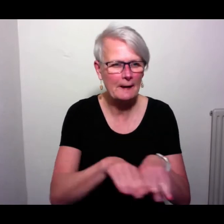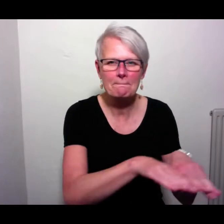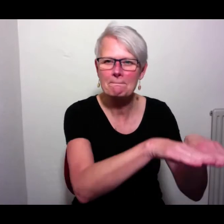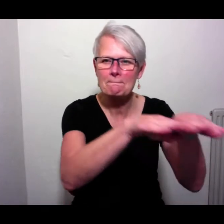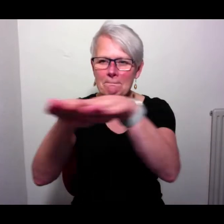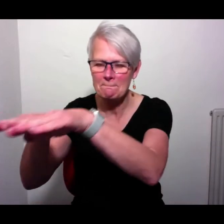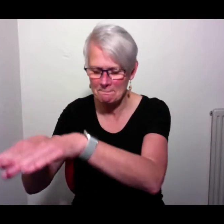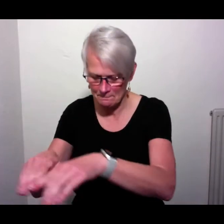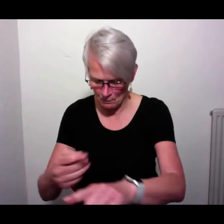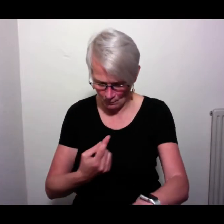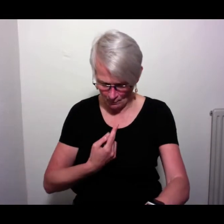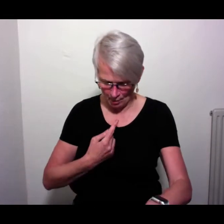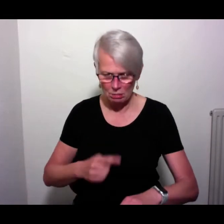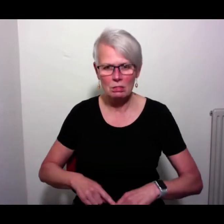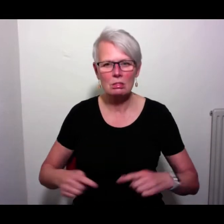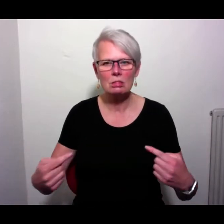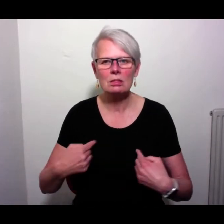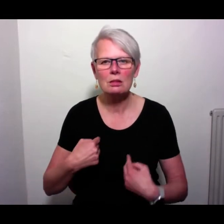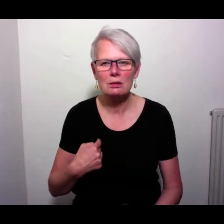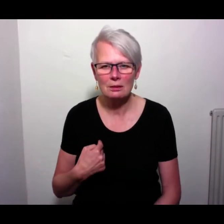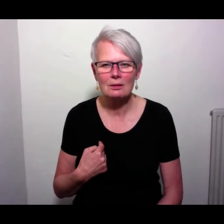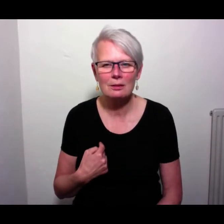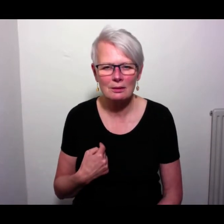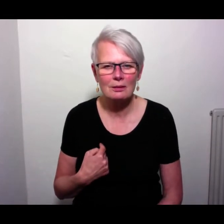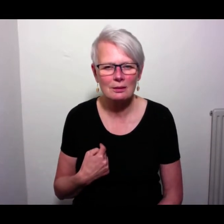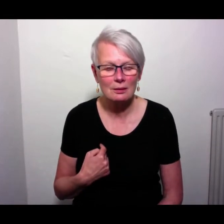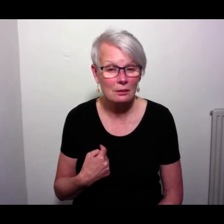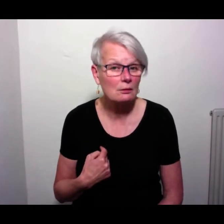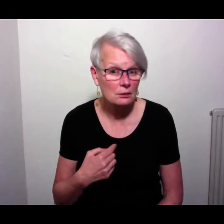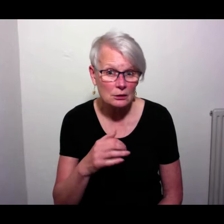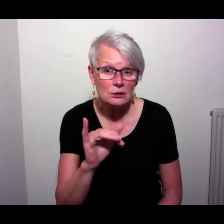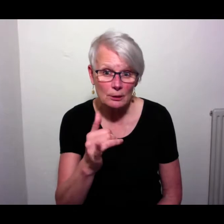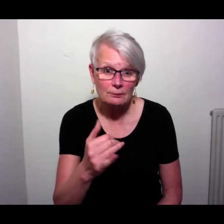something else. I was the thing that was different.